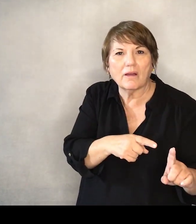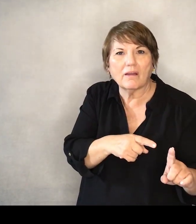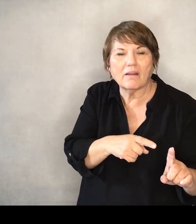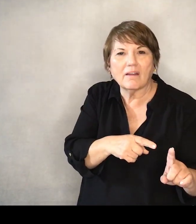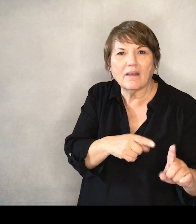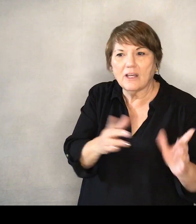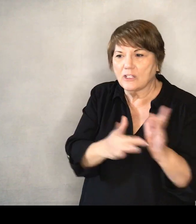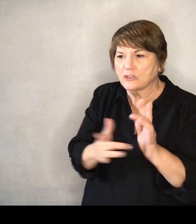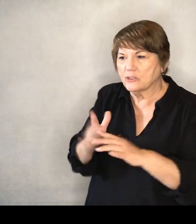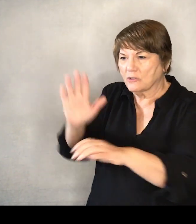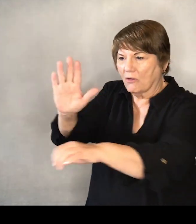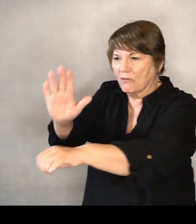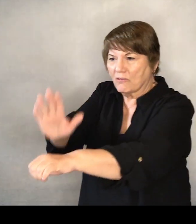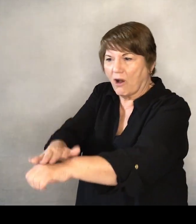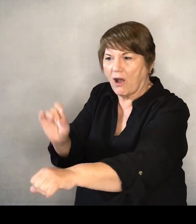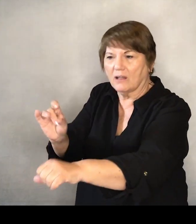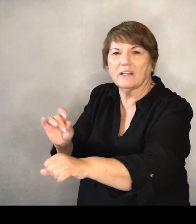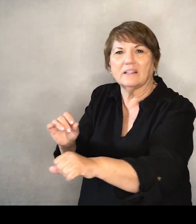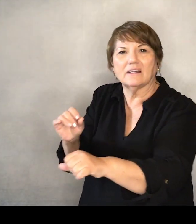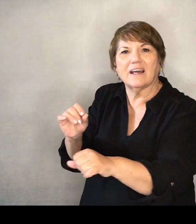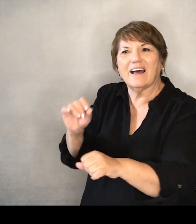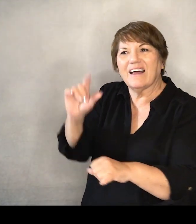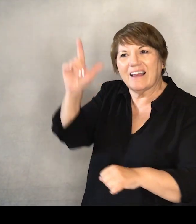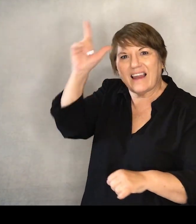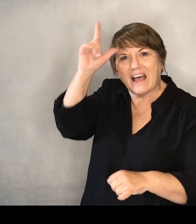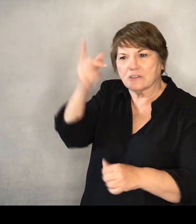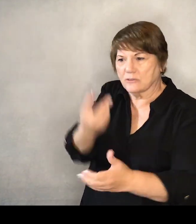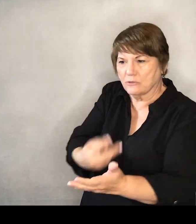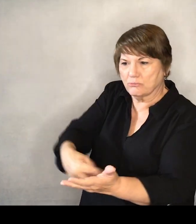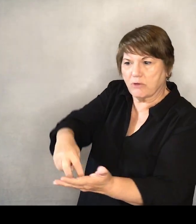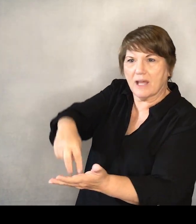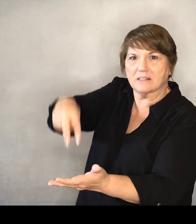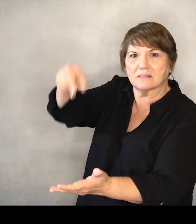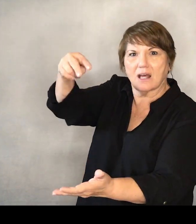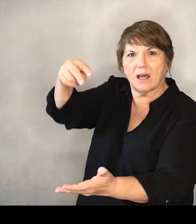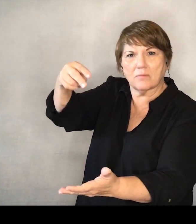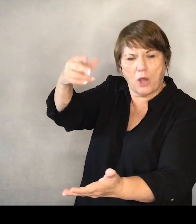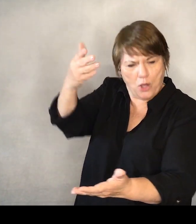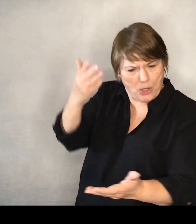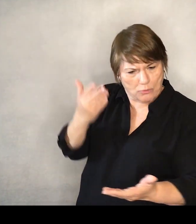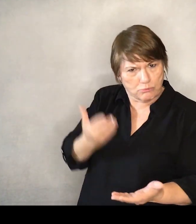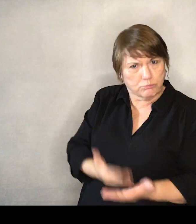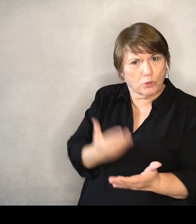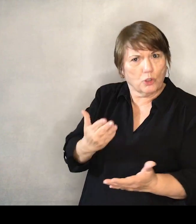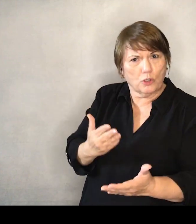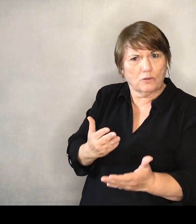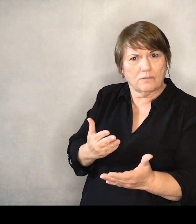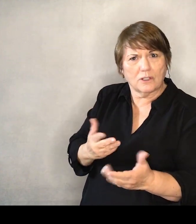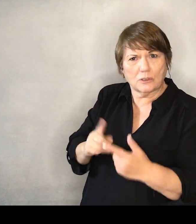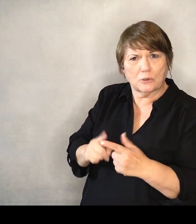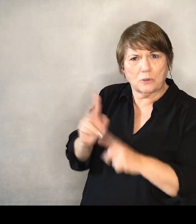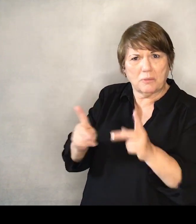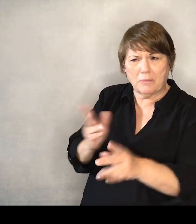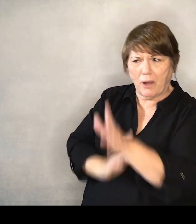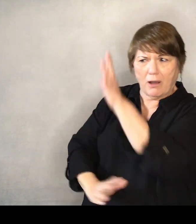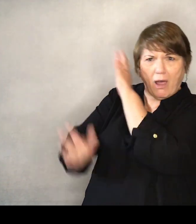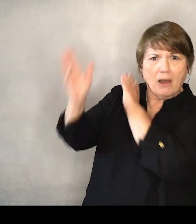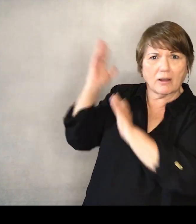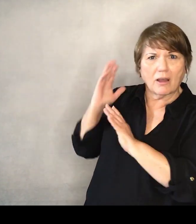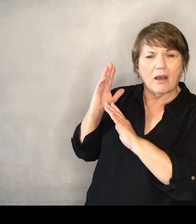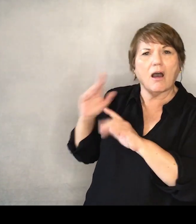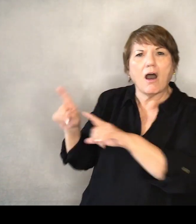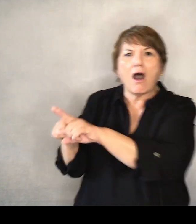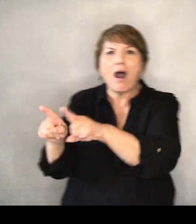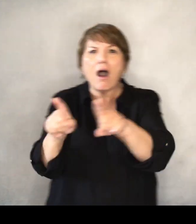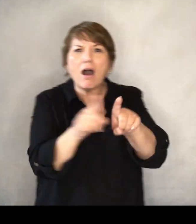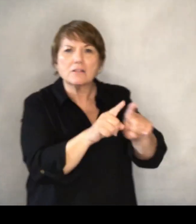Jesus raising Lazarus from the dead was not only a testimony to those who lived at that time, but it is also